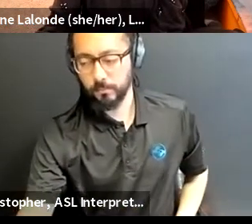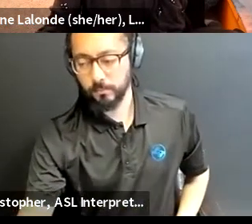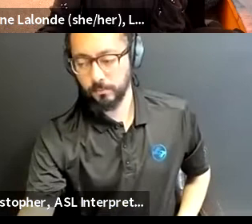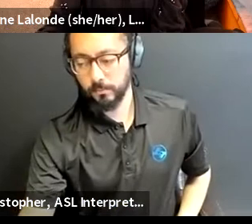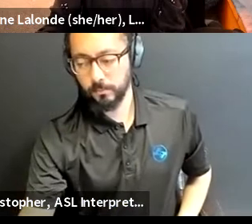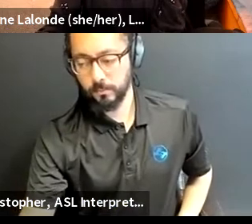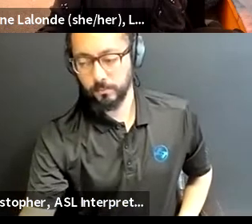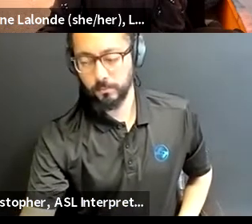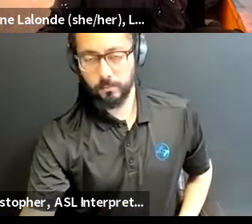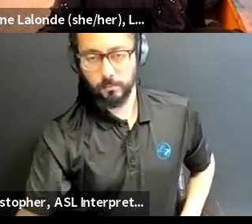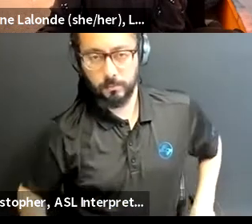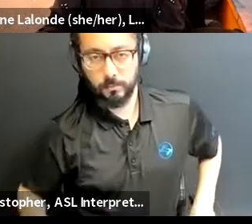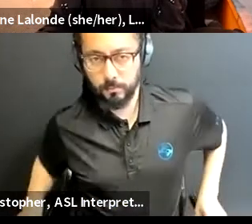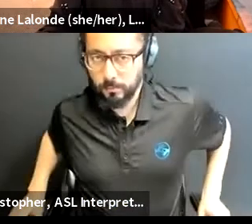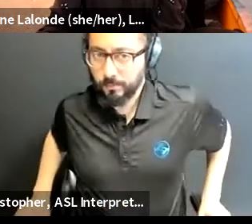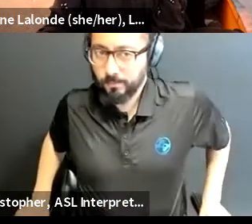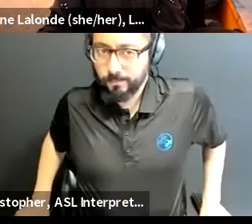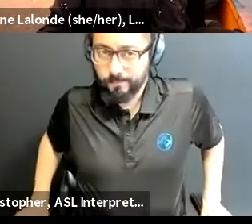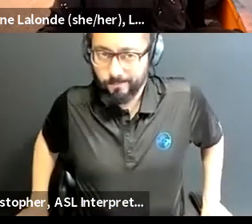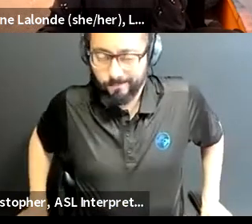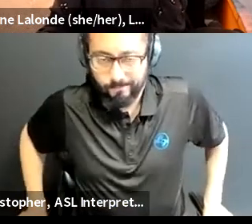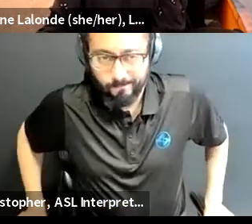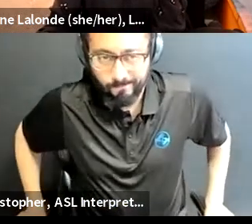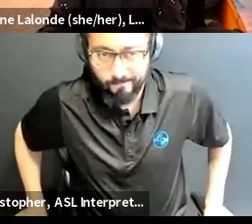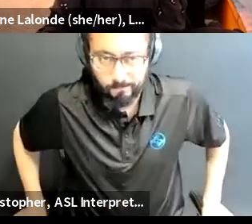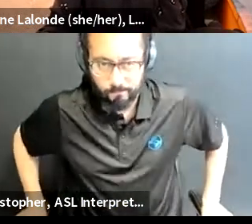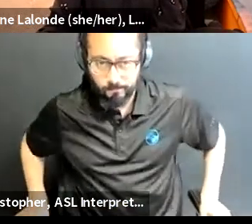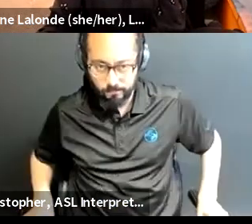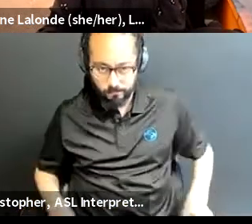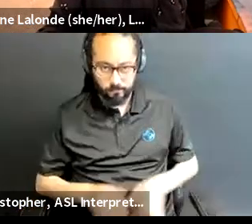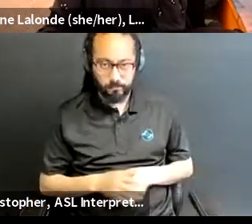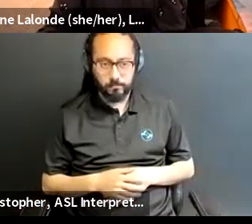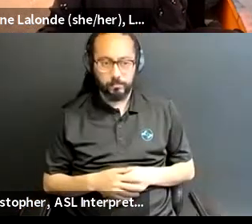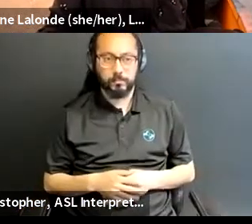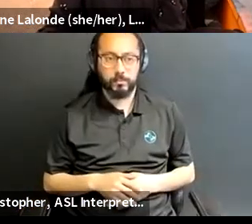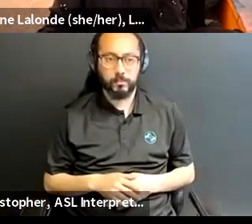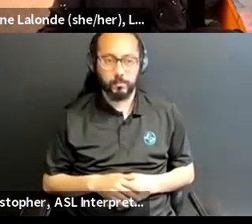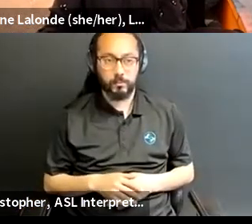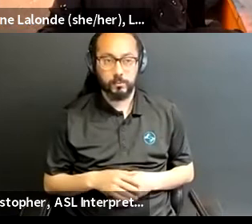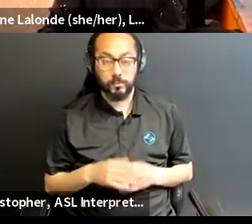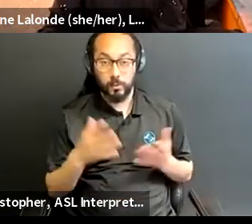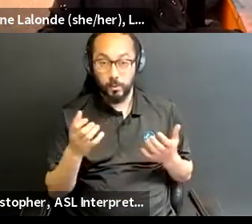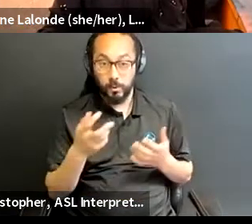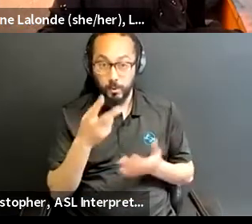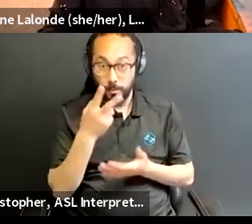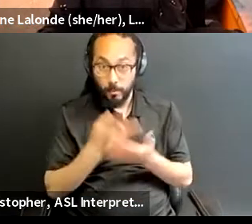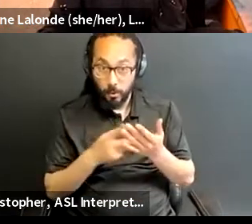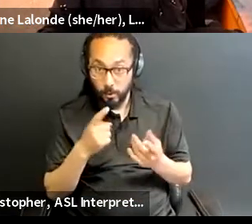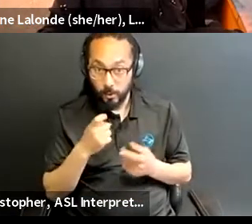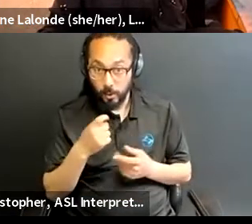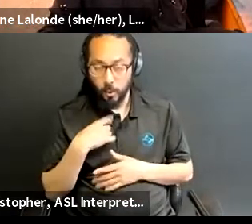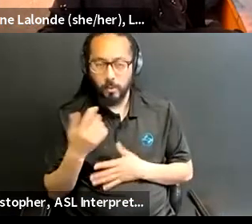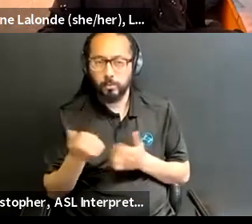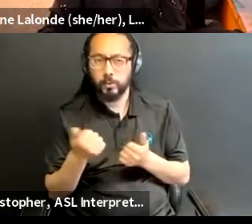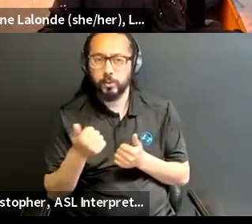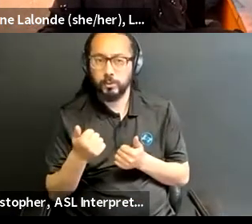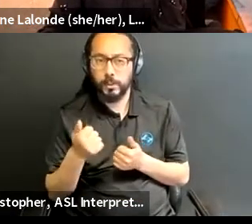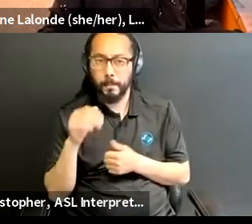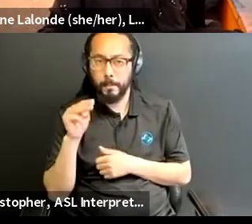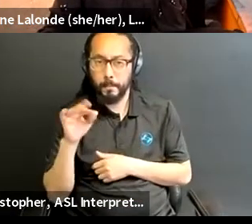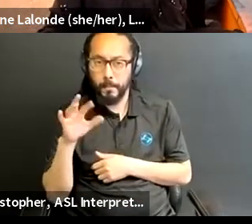Well, I'll address the one question. Do you want me to take both questions, Kelsey? Or do you want to take the microaggressions part?